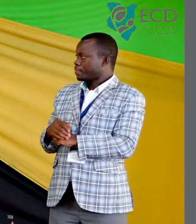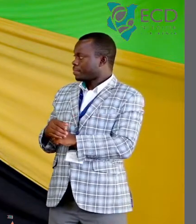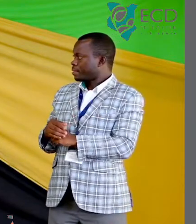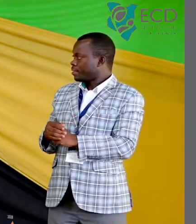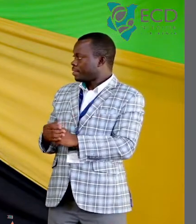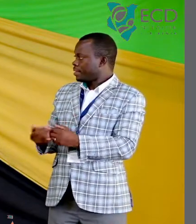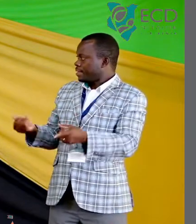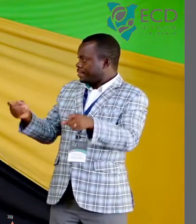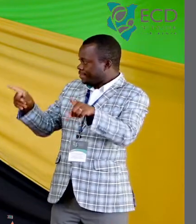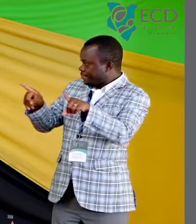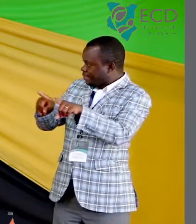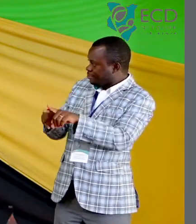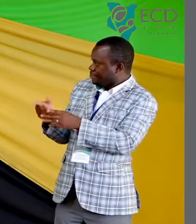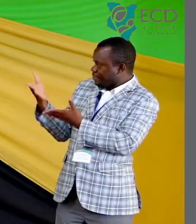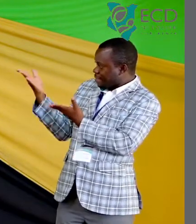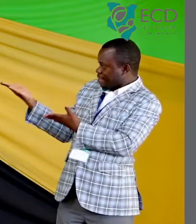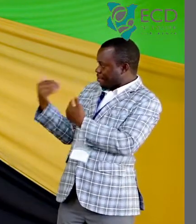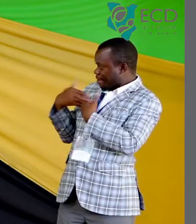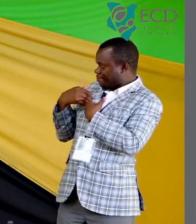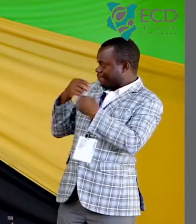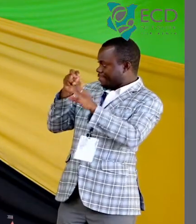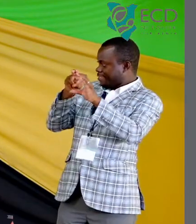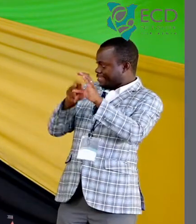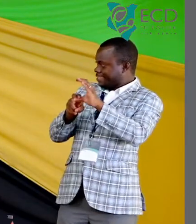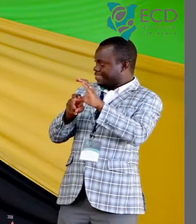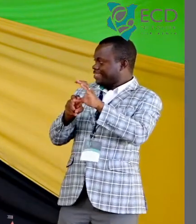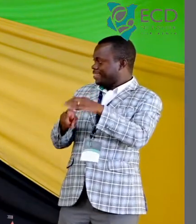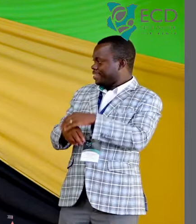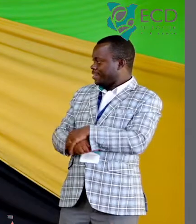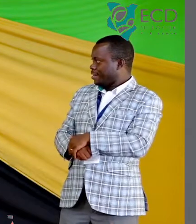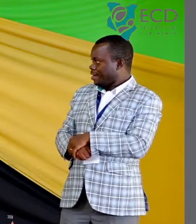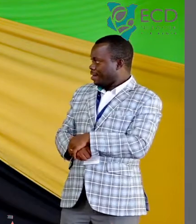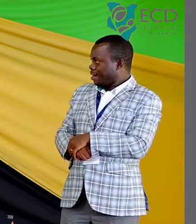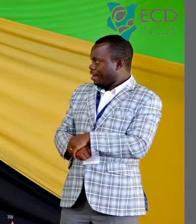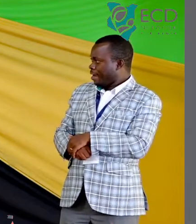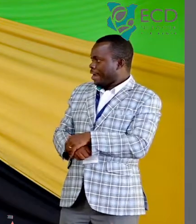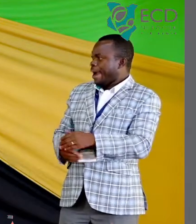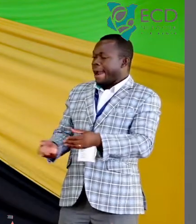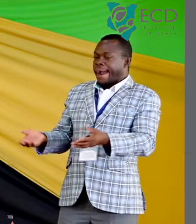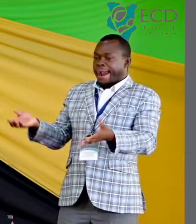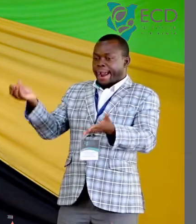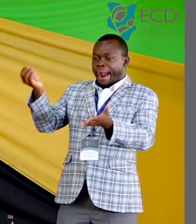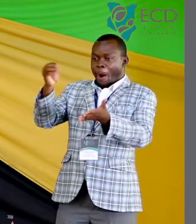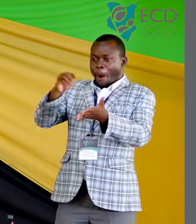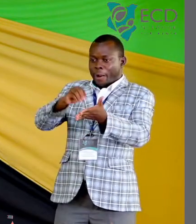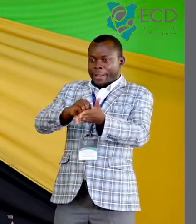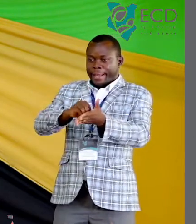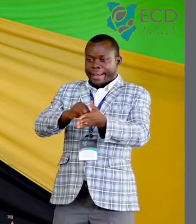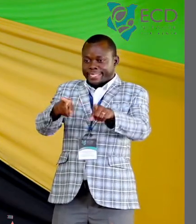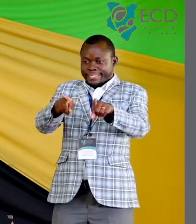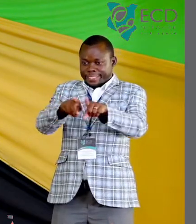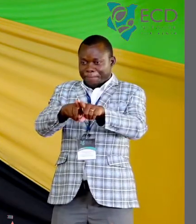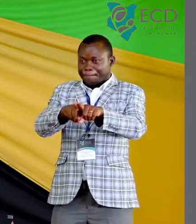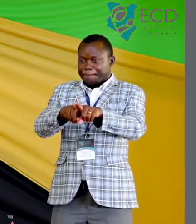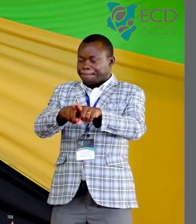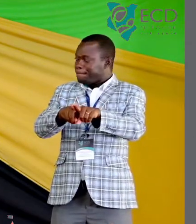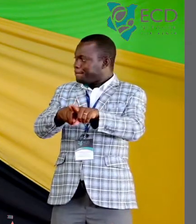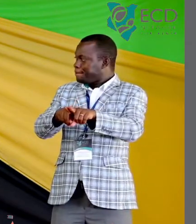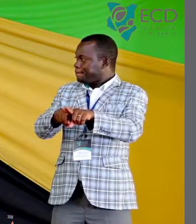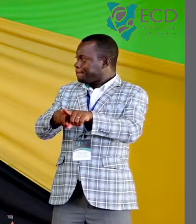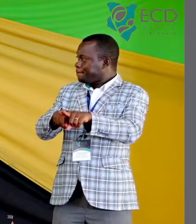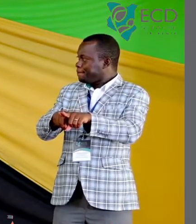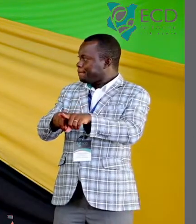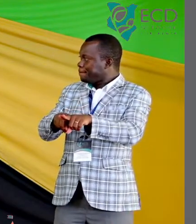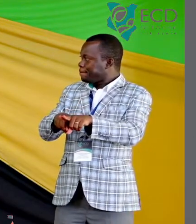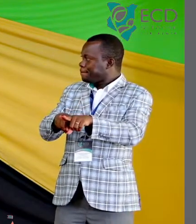That's together with the beds. Thank you. I wanted you to see the classroom that we have done. Can we show